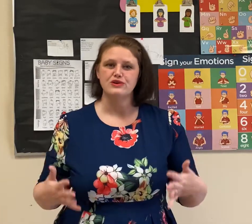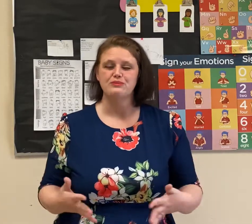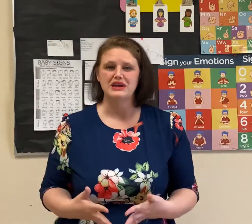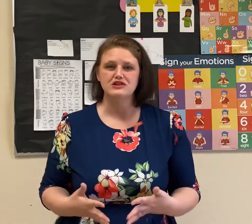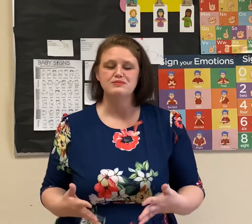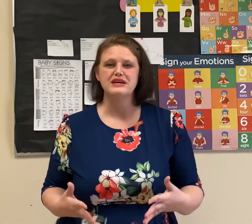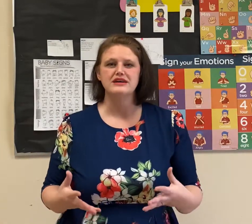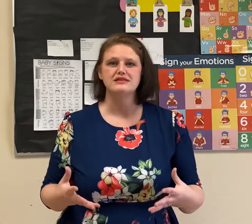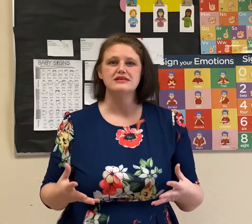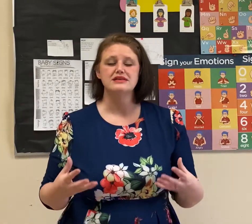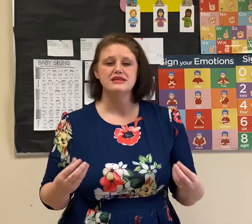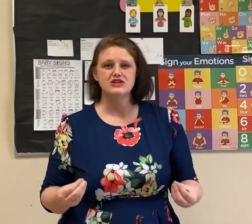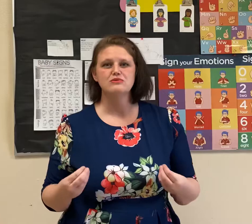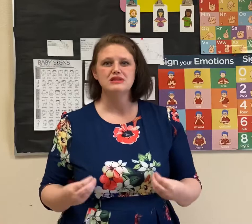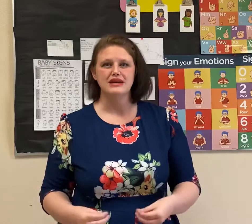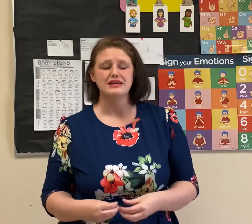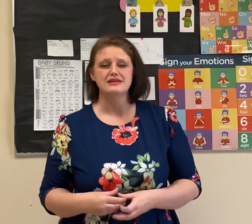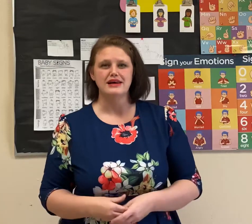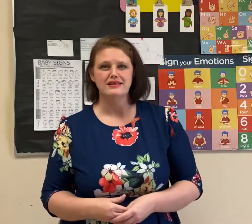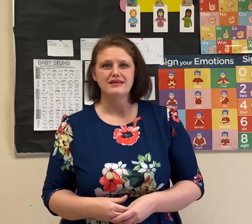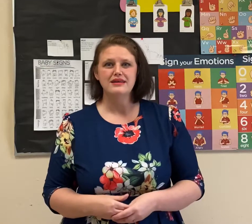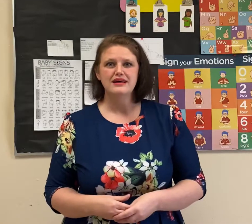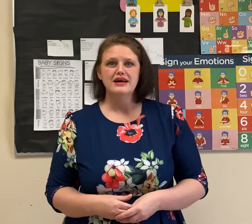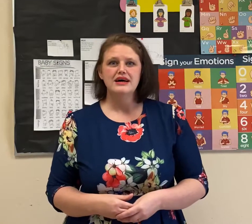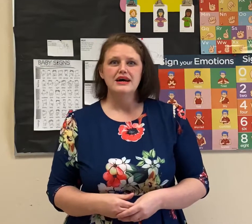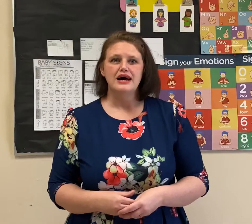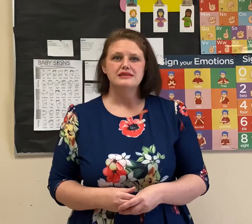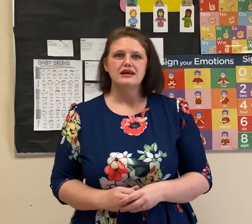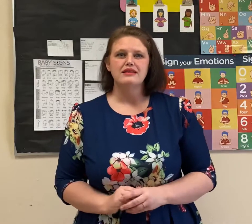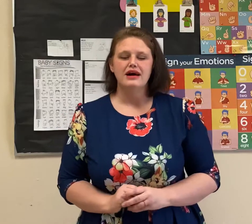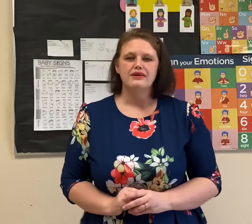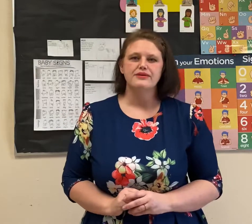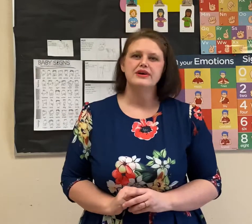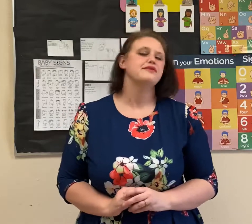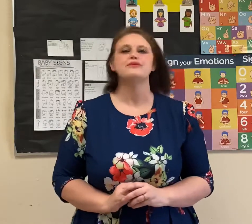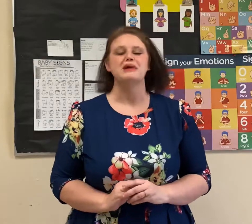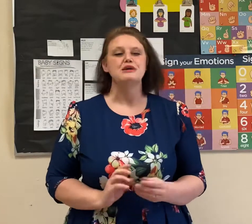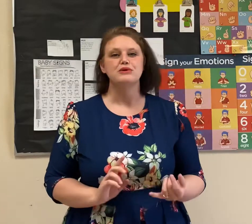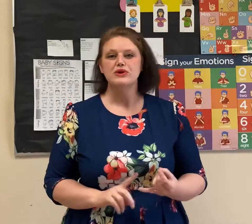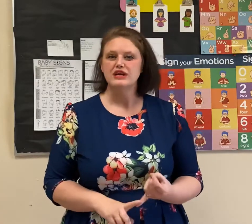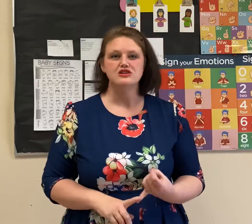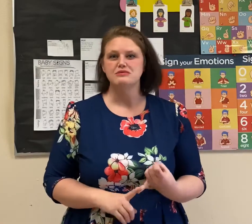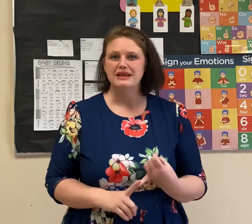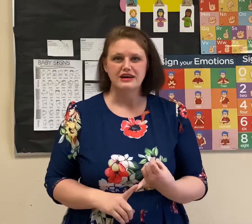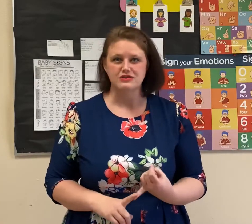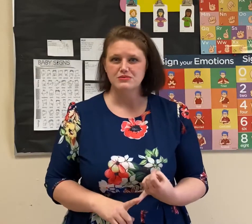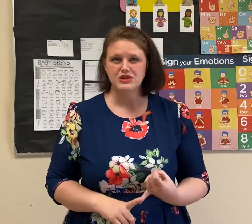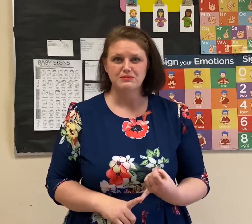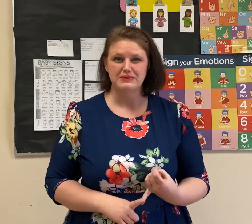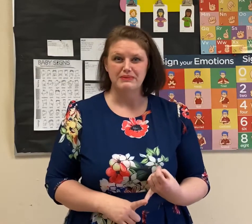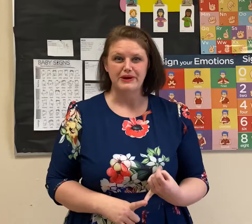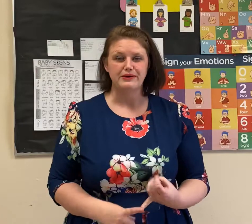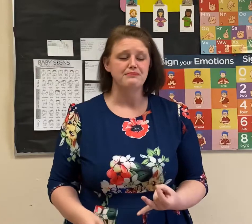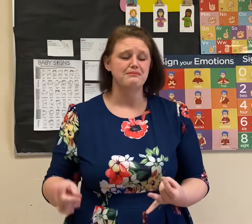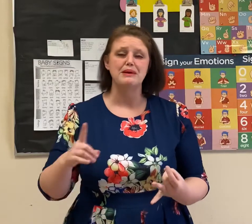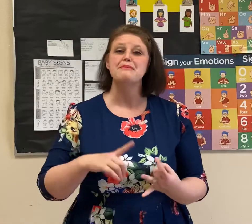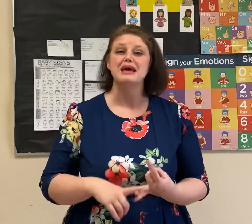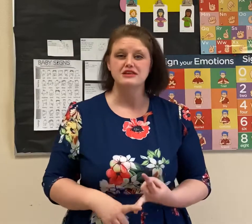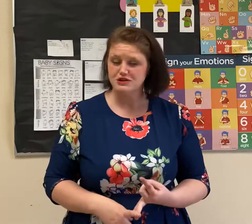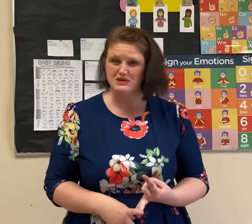much, because teaching with ASL has allowed for my communication in my classroom to be better, my management skills